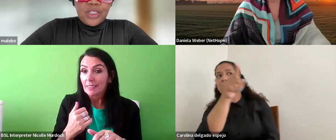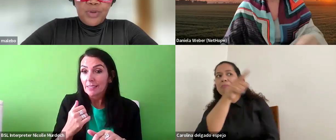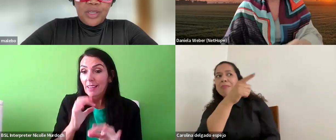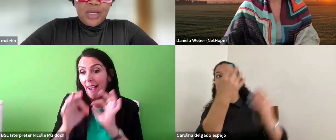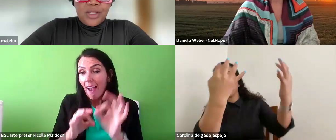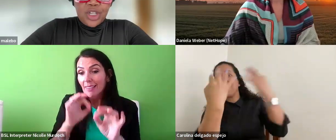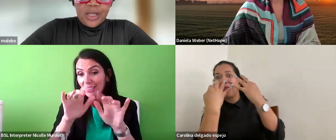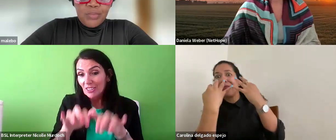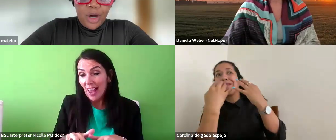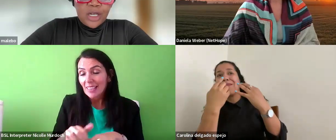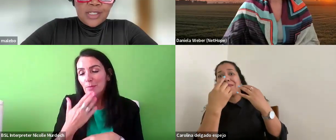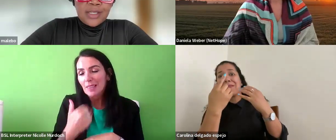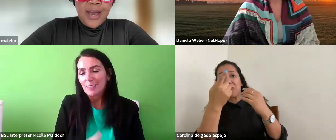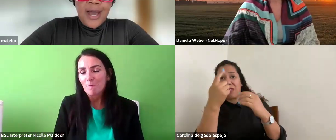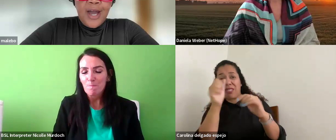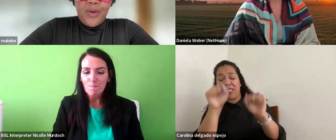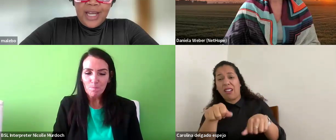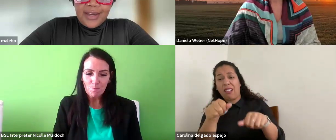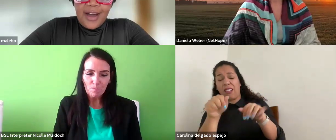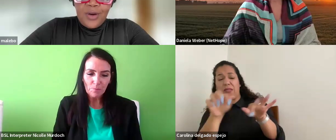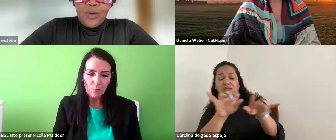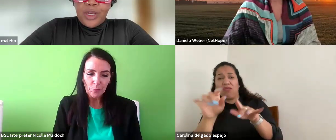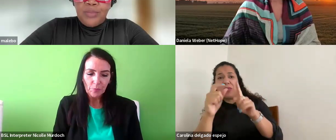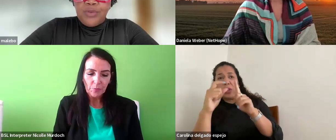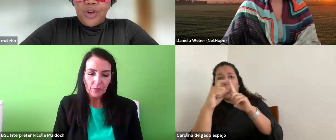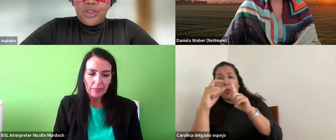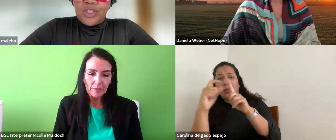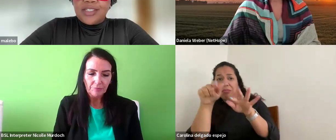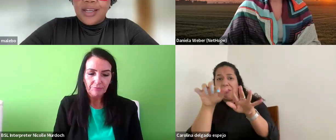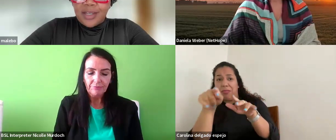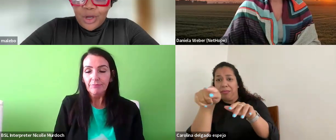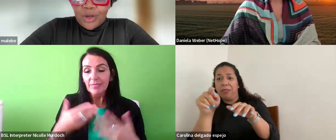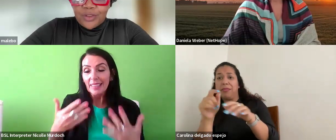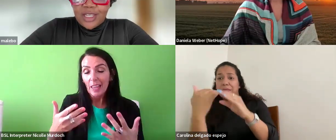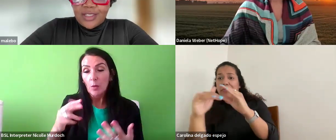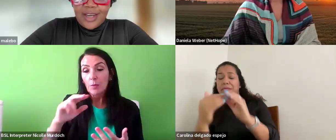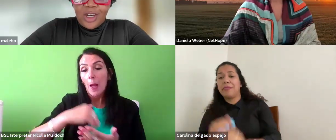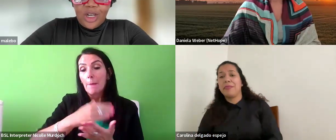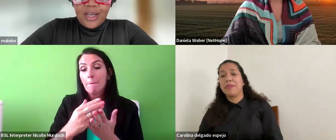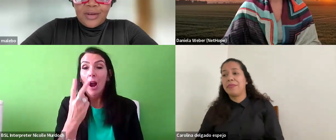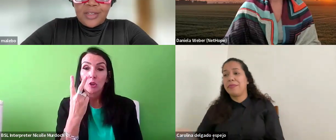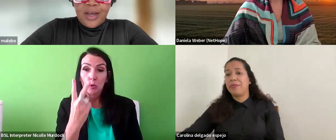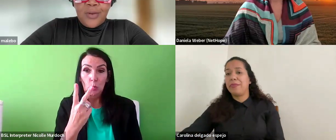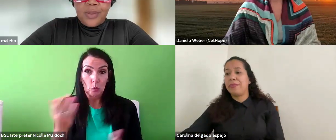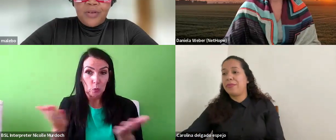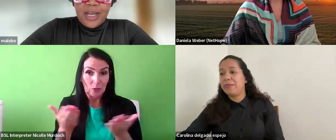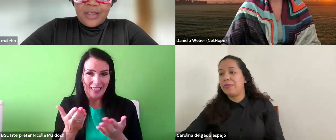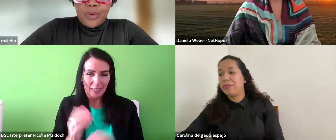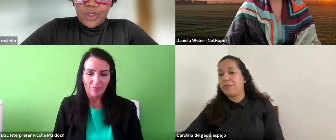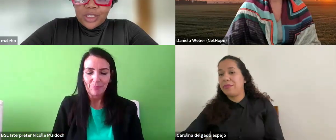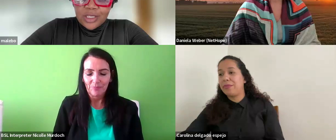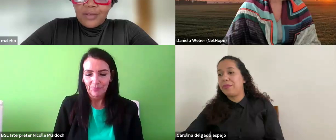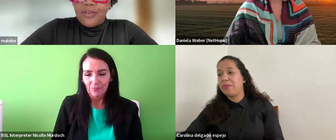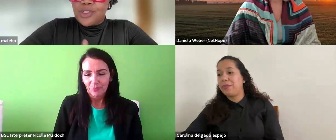your questions, put them in the chat box. Right now, we are moving on to the second part of today's dialogue, and we'll